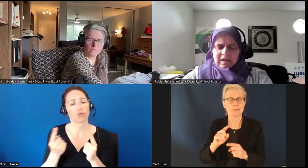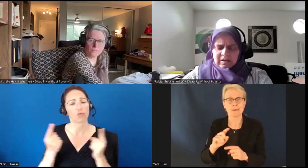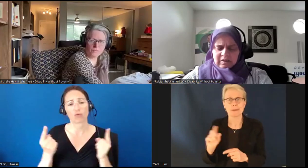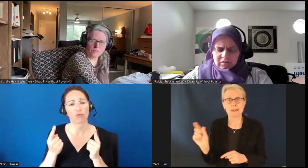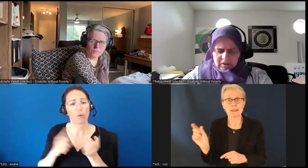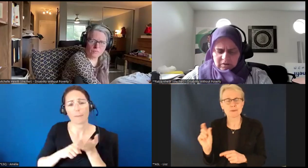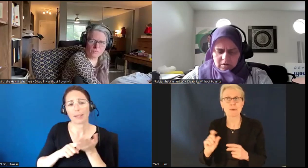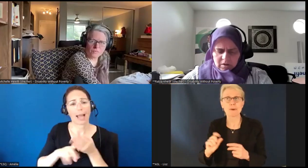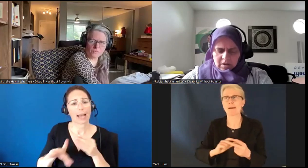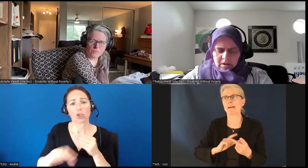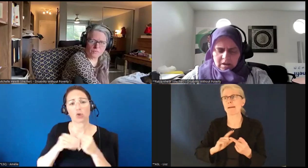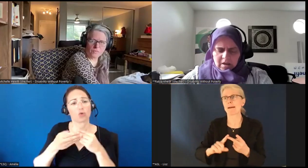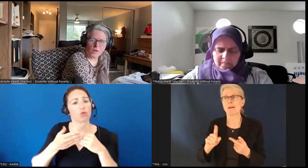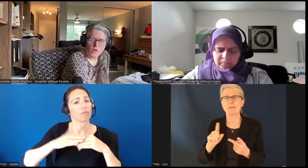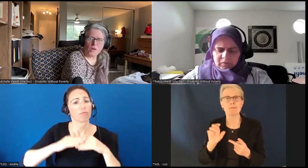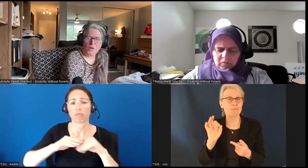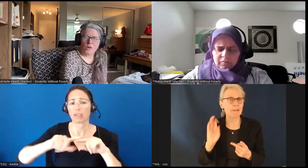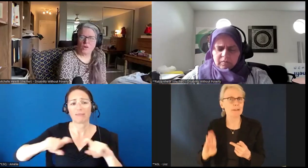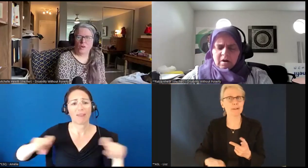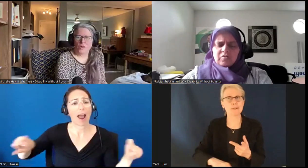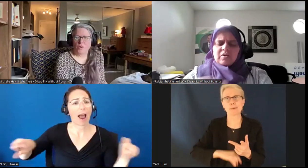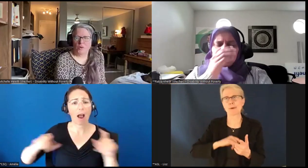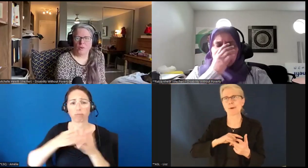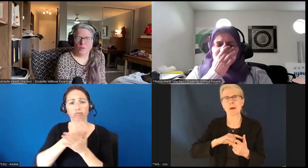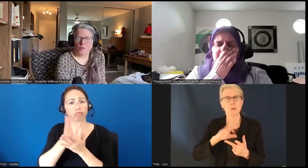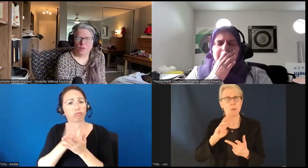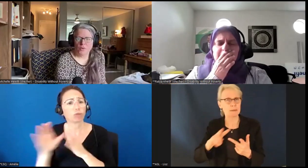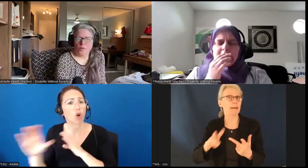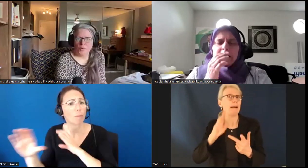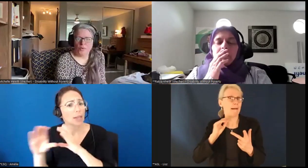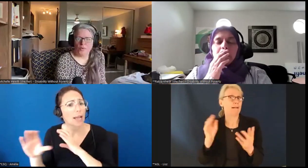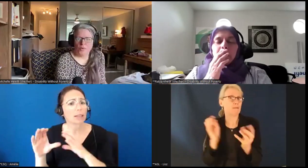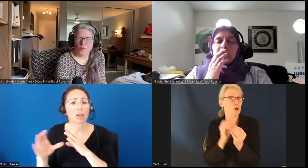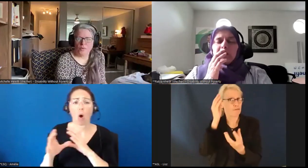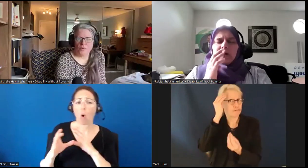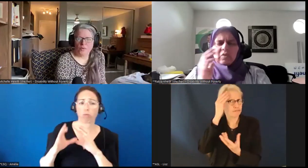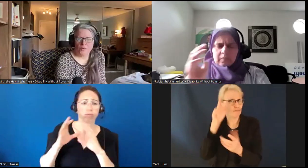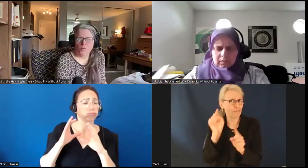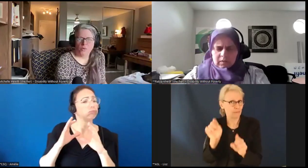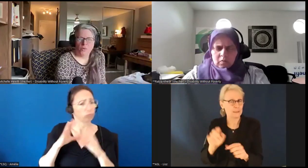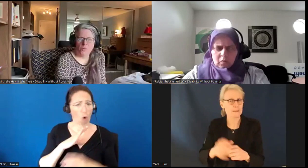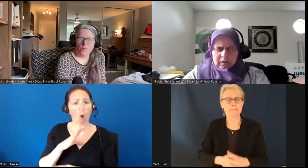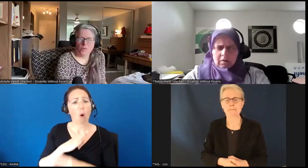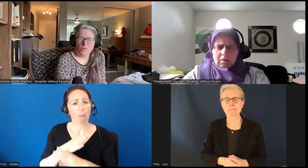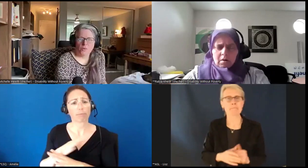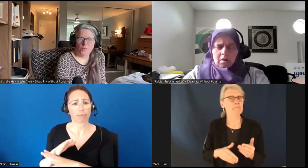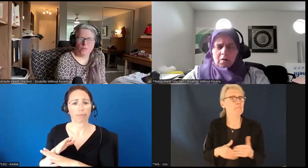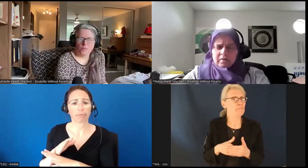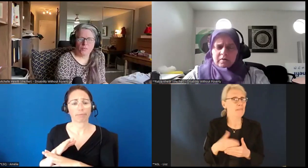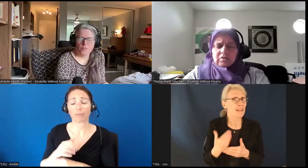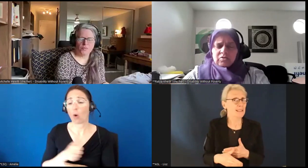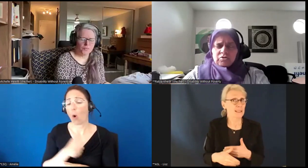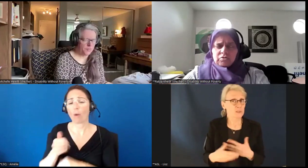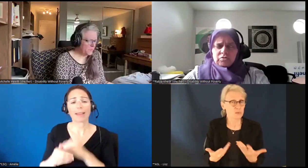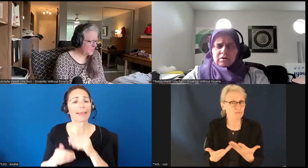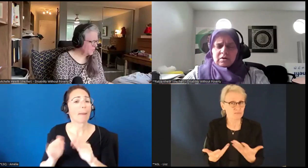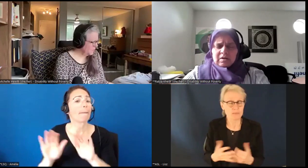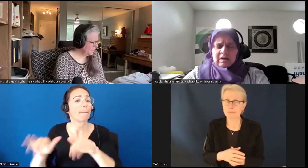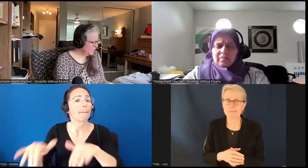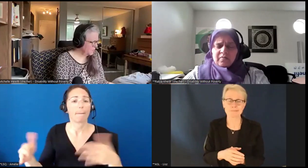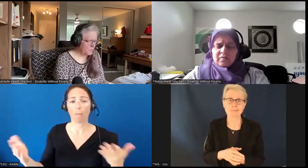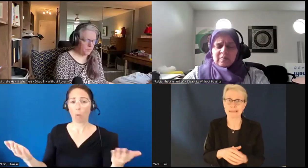of communicating with you. With regards to next steps now, we're always here